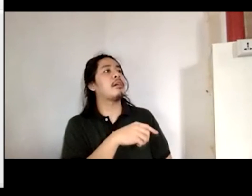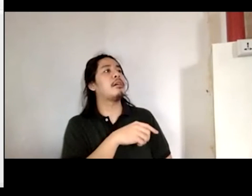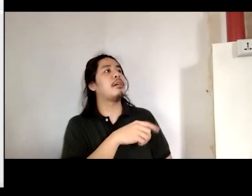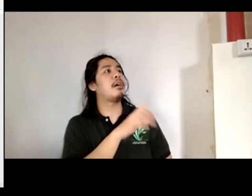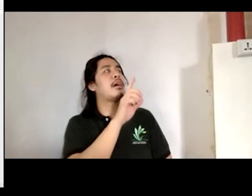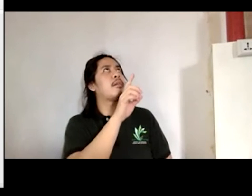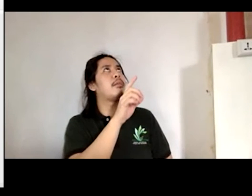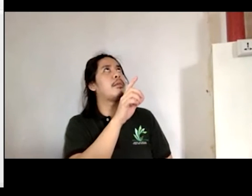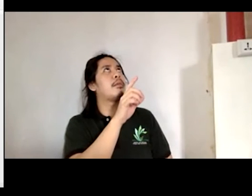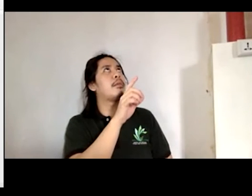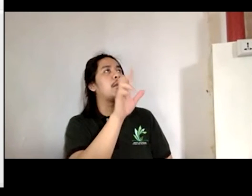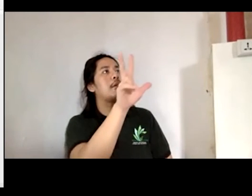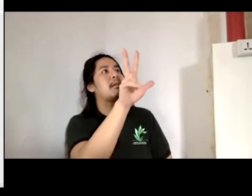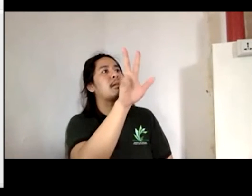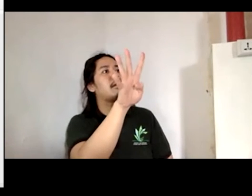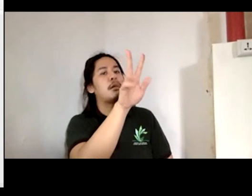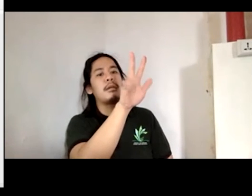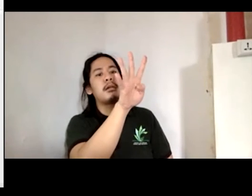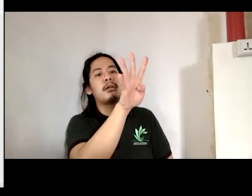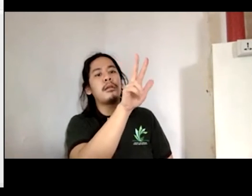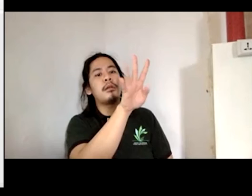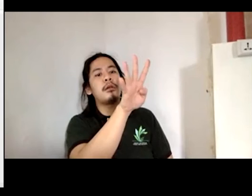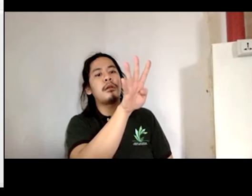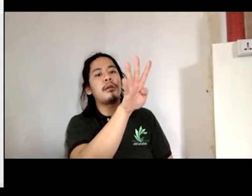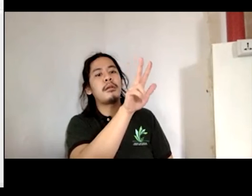One with answer, one without.